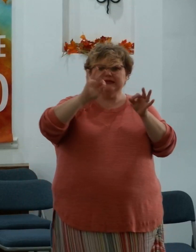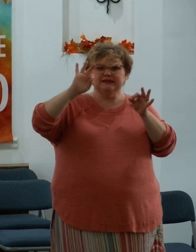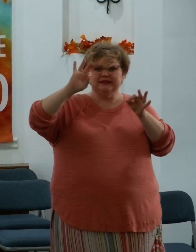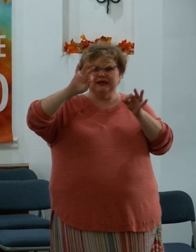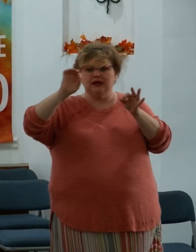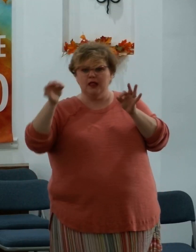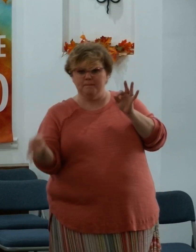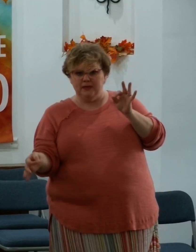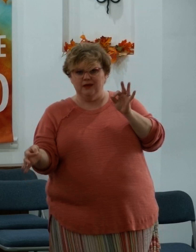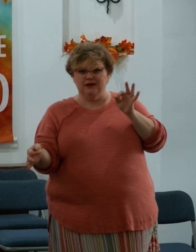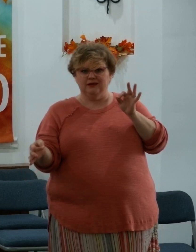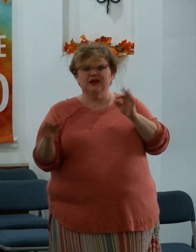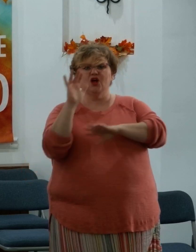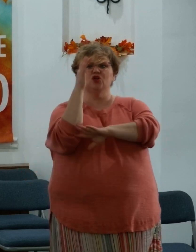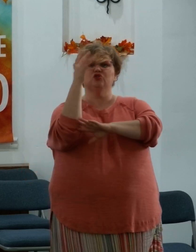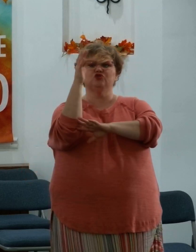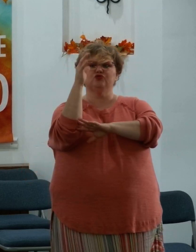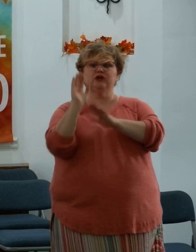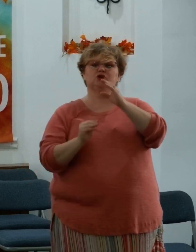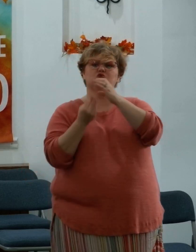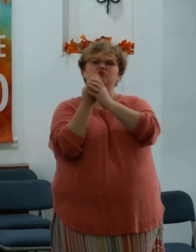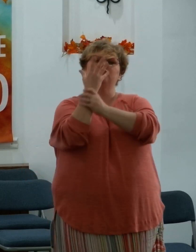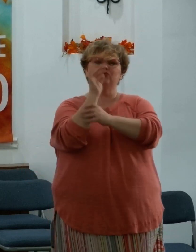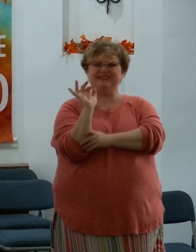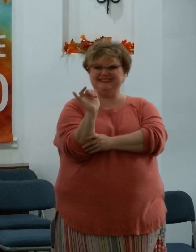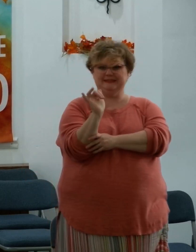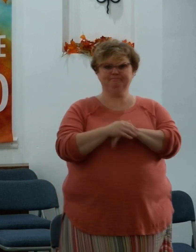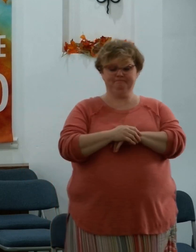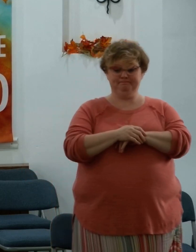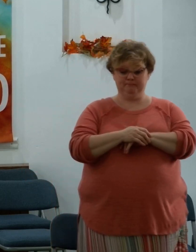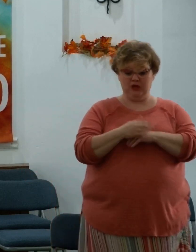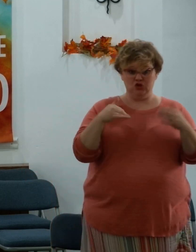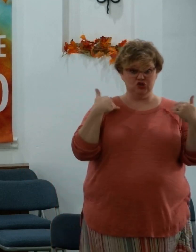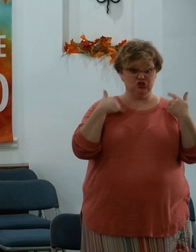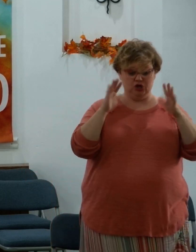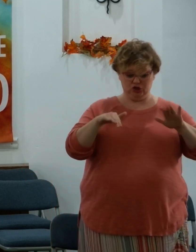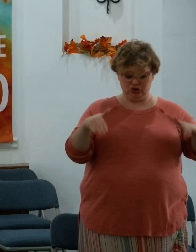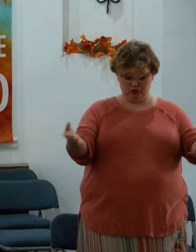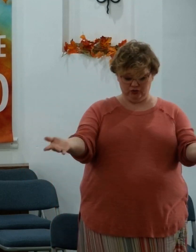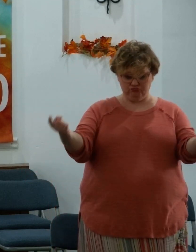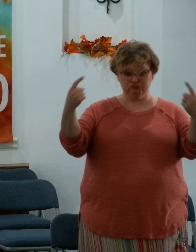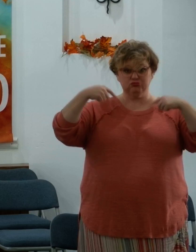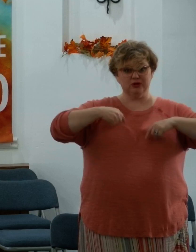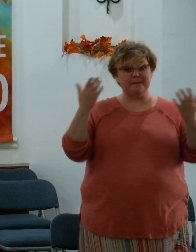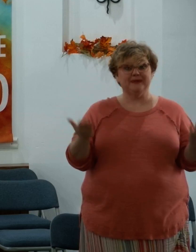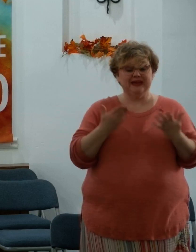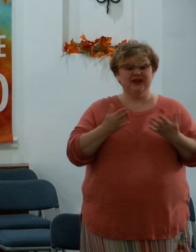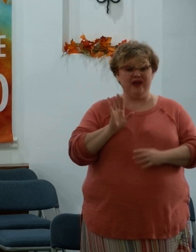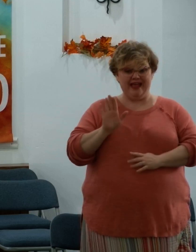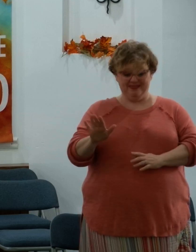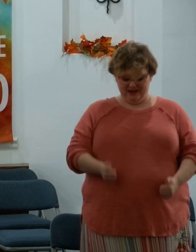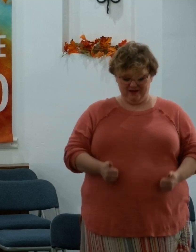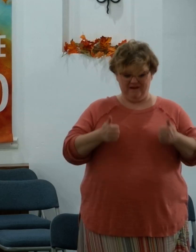And when those young children come to this church, and their lives and spirits are bent